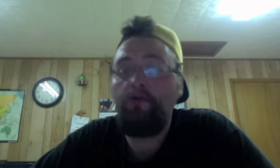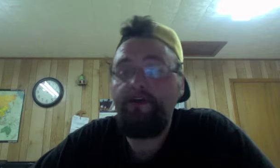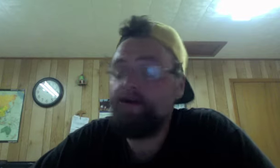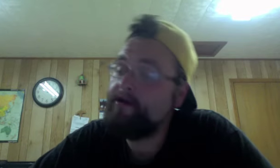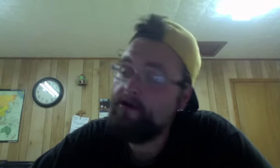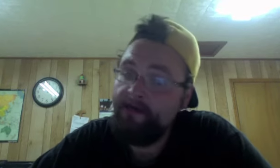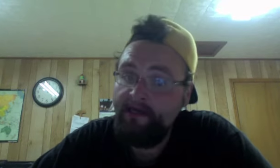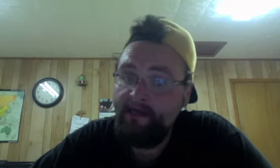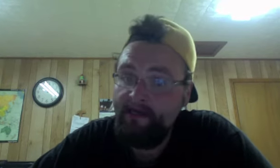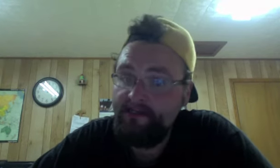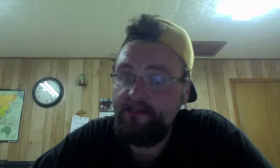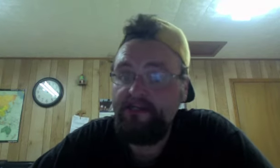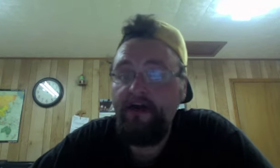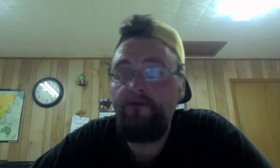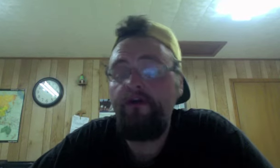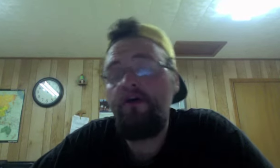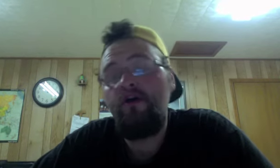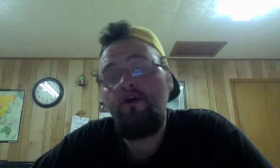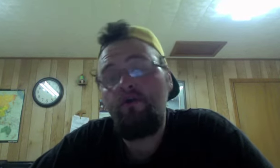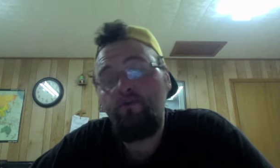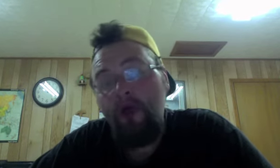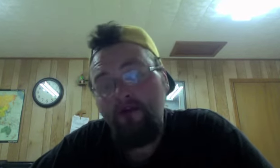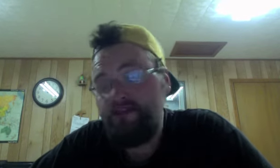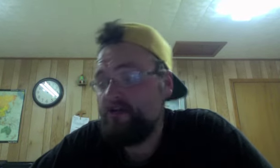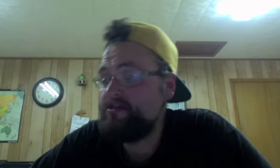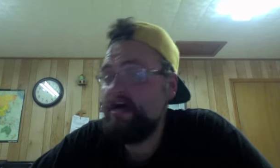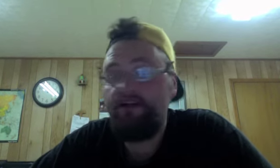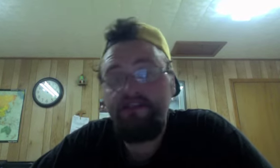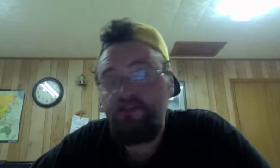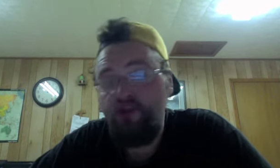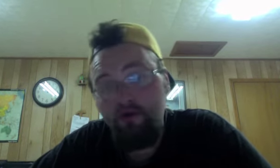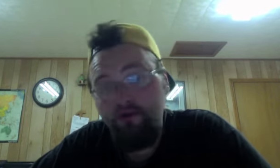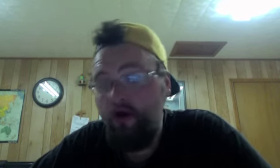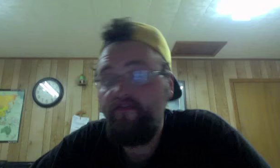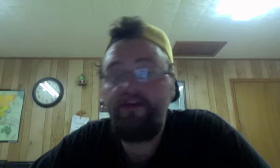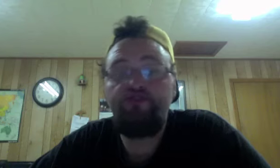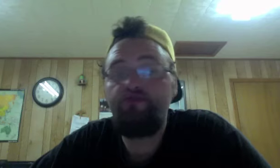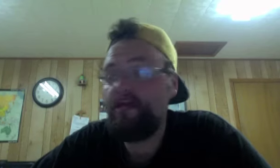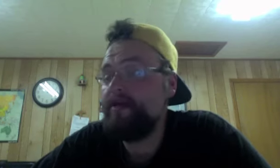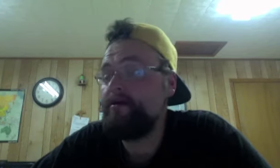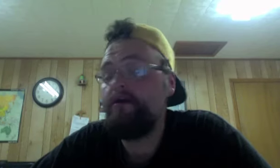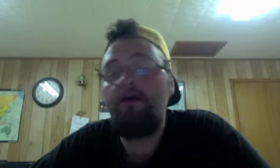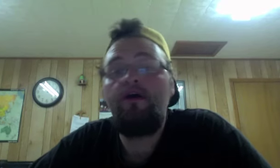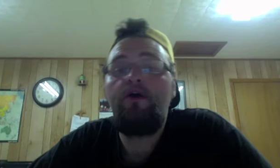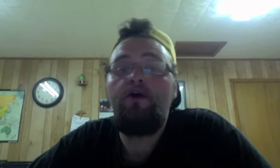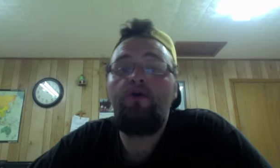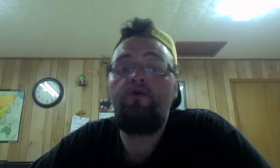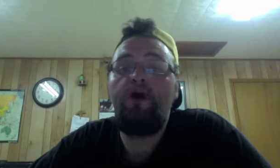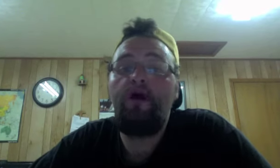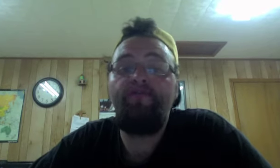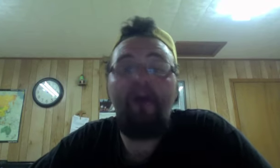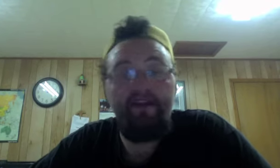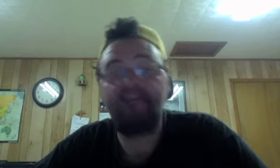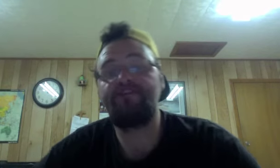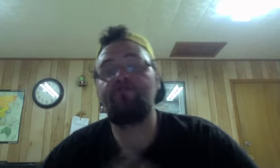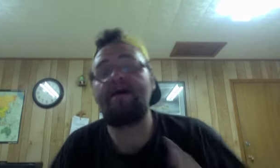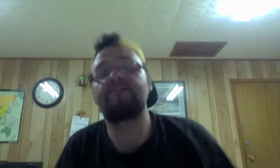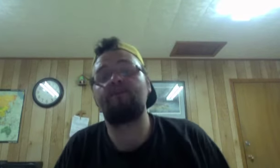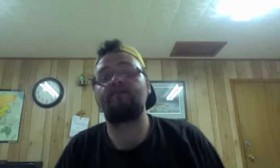year you know he's out of town Reynolds is out of town it's a total new offense Drew Tate who uh finally has a grasp on the